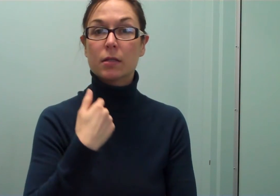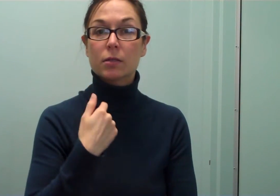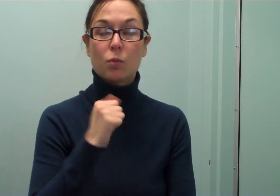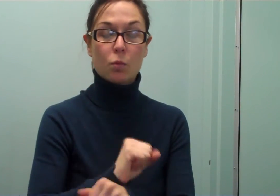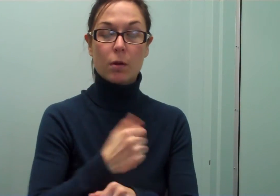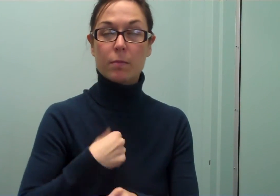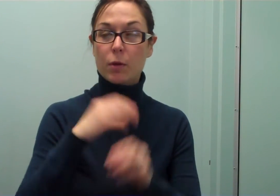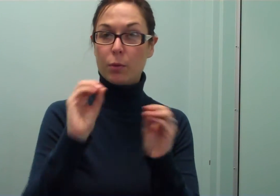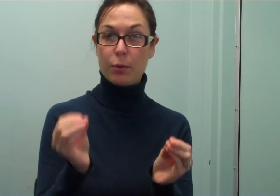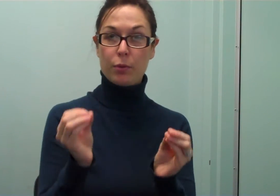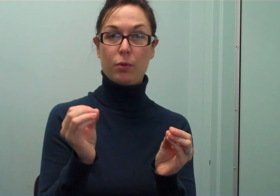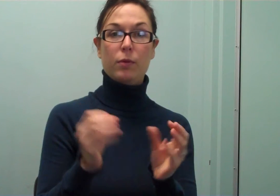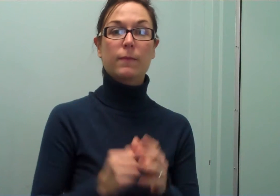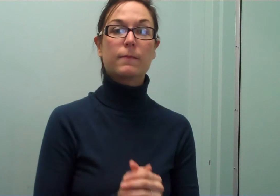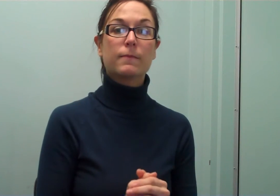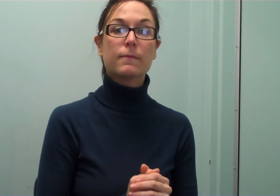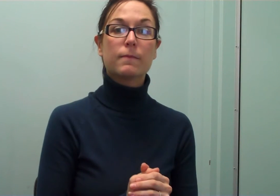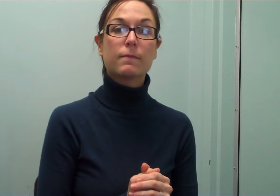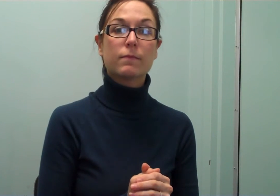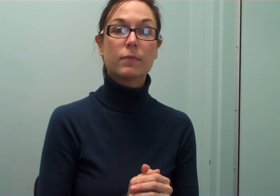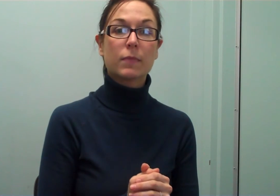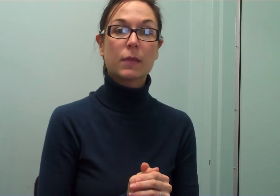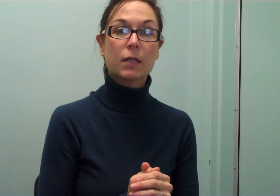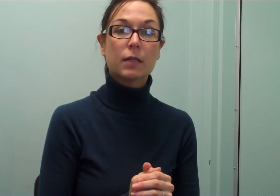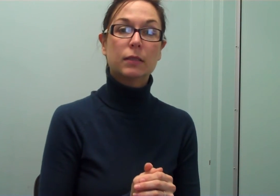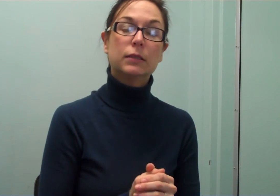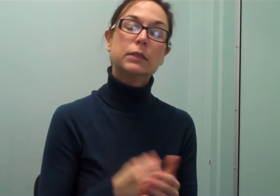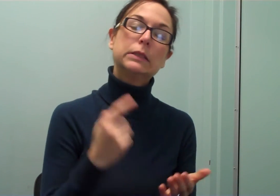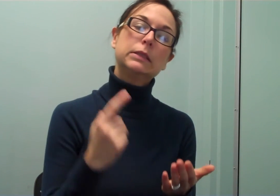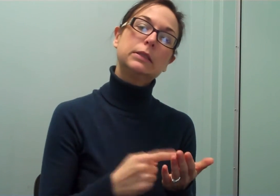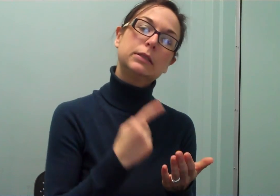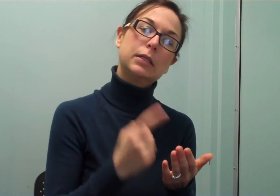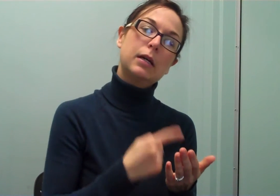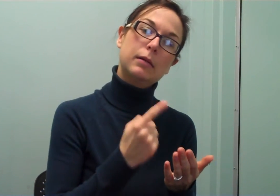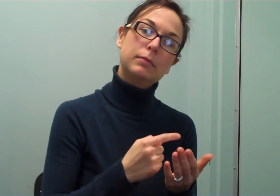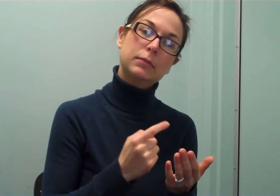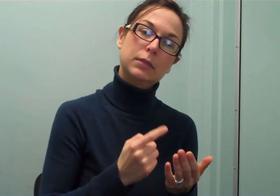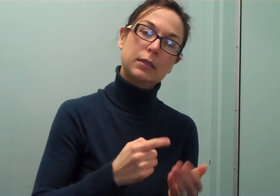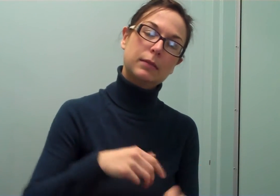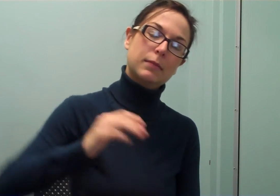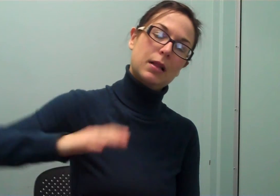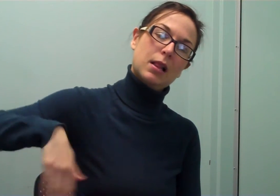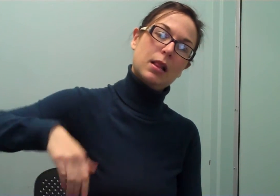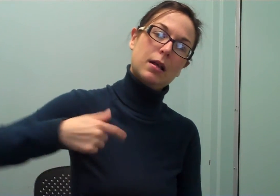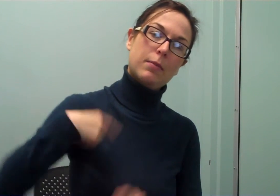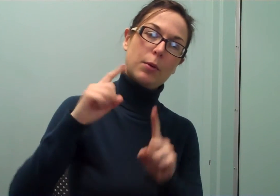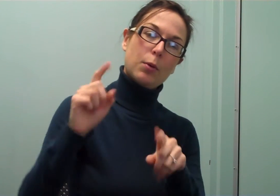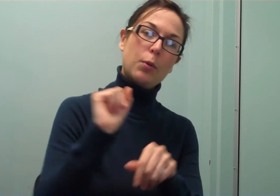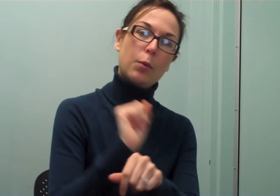And sometimes I'll go in late or I'll get home a little early. It depends on how many bookings I have.